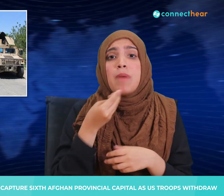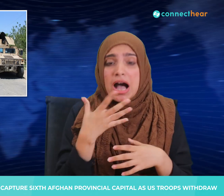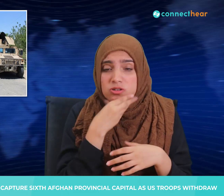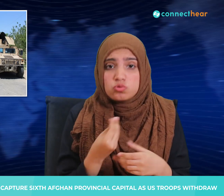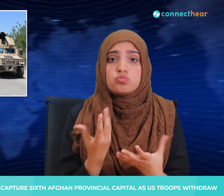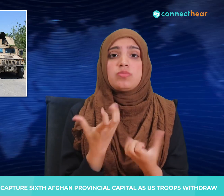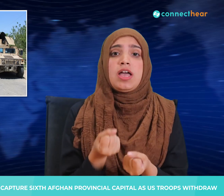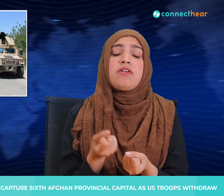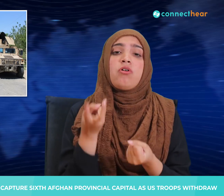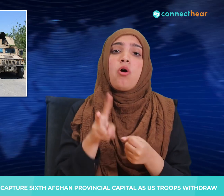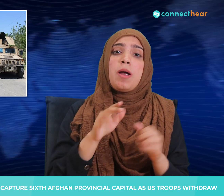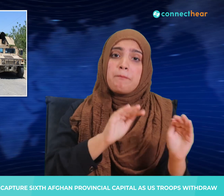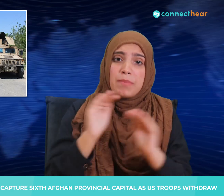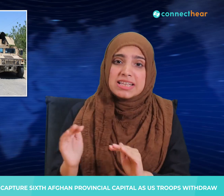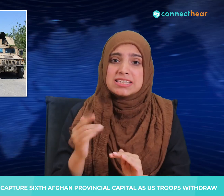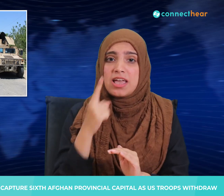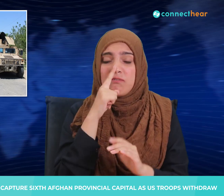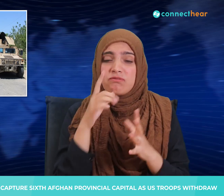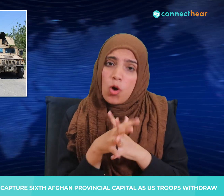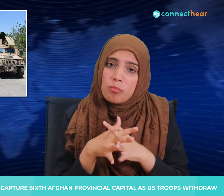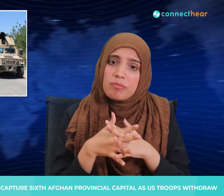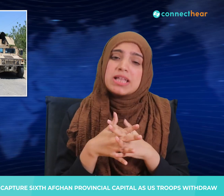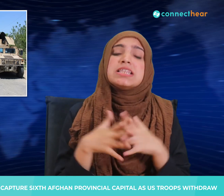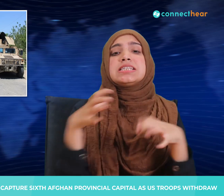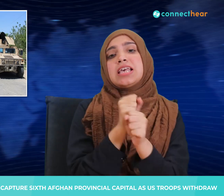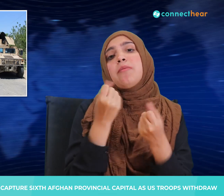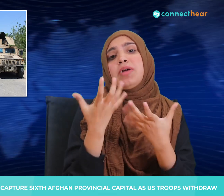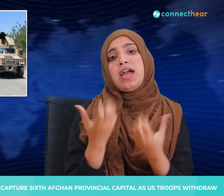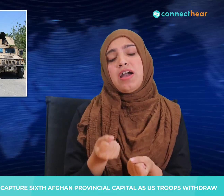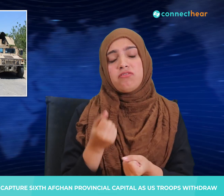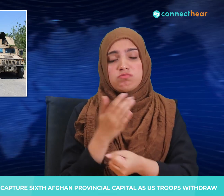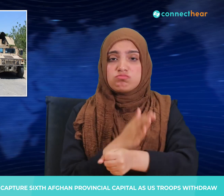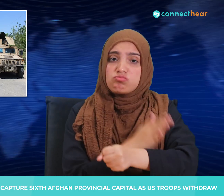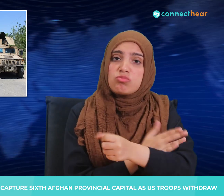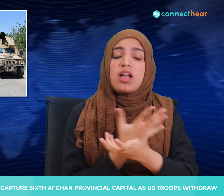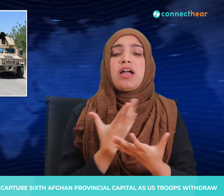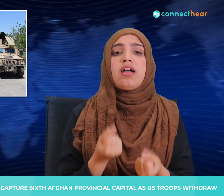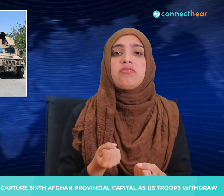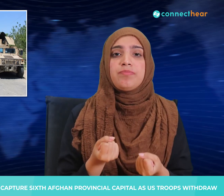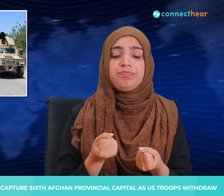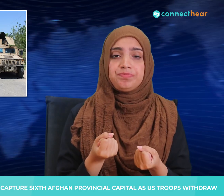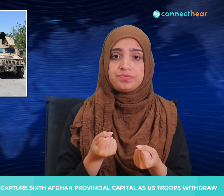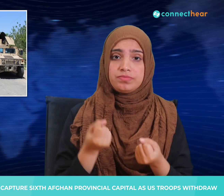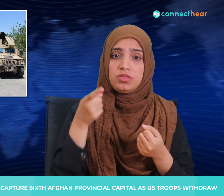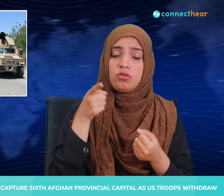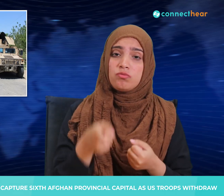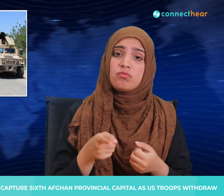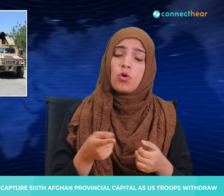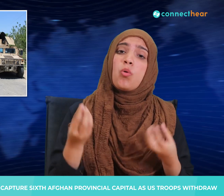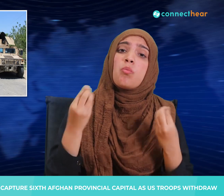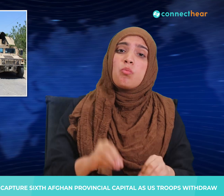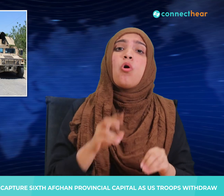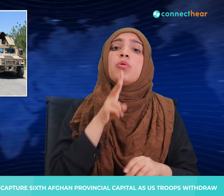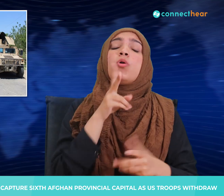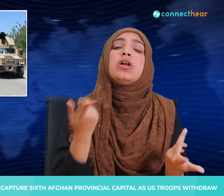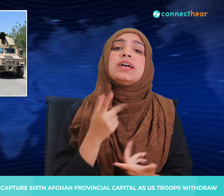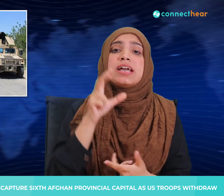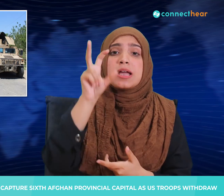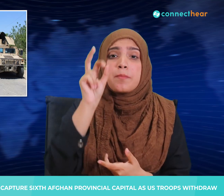and women and children were among the dead. UNICEF, in a statement on Monday, said 20 children were